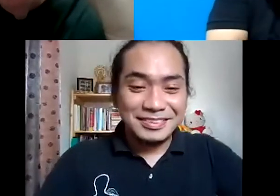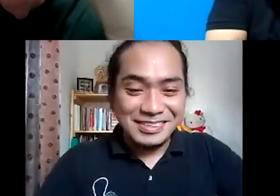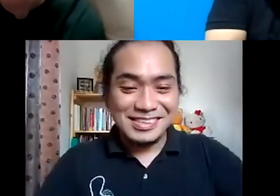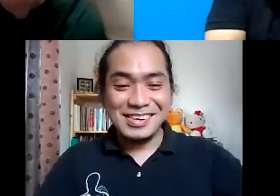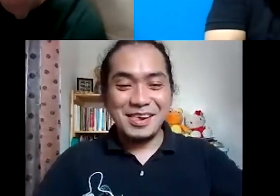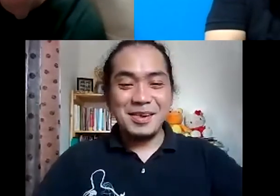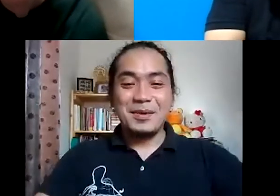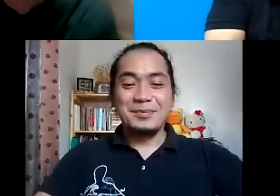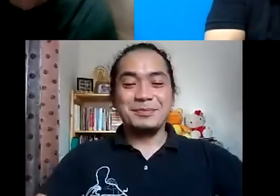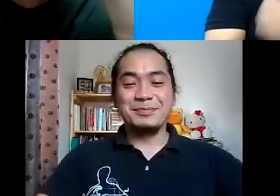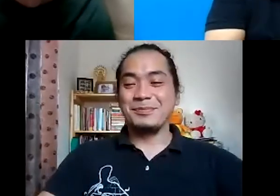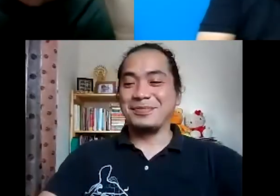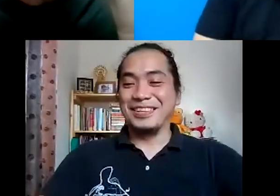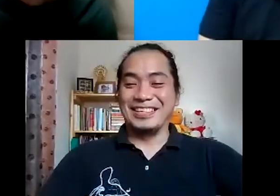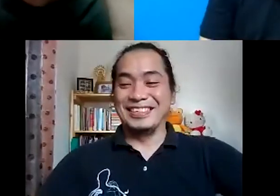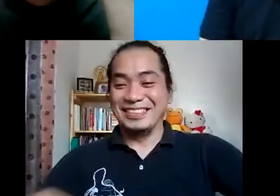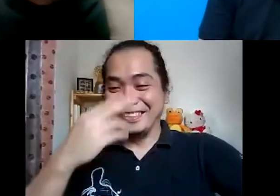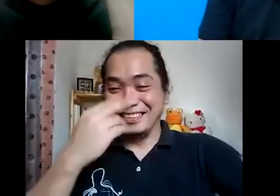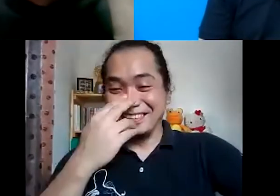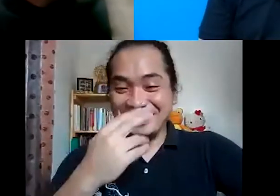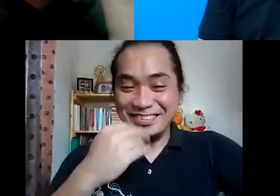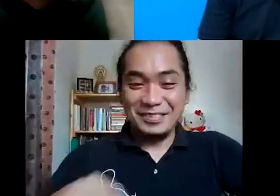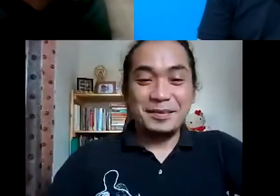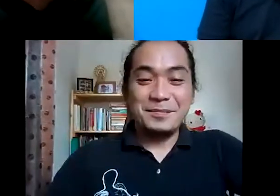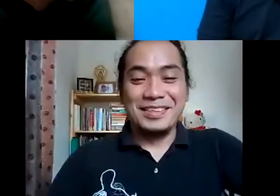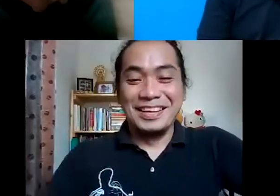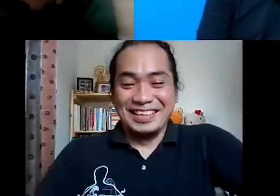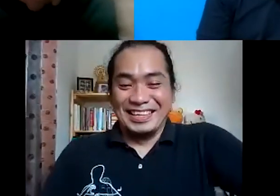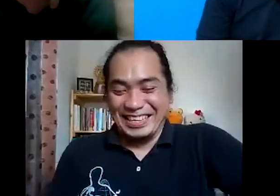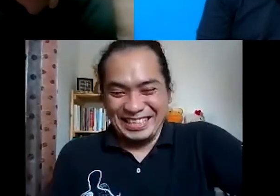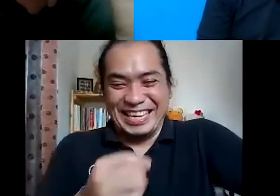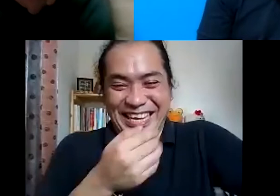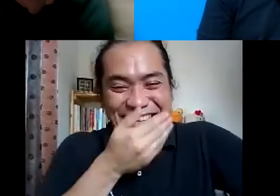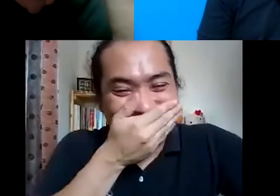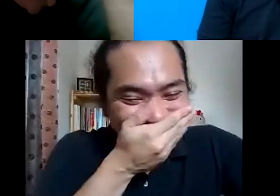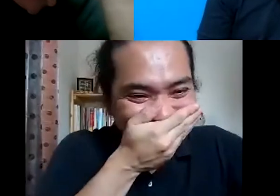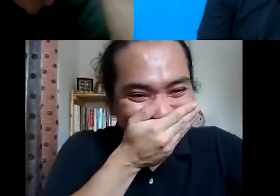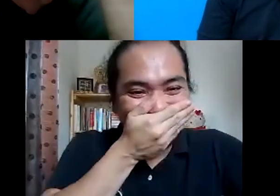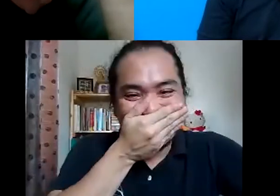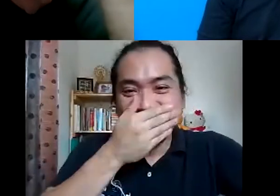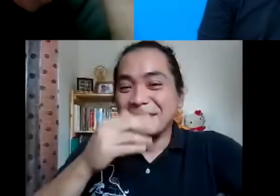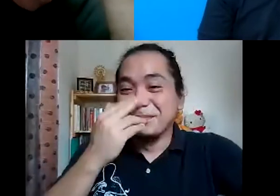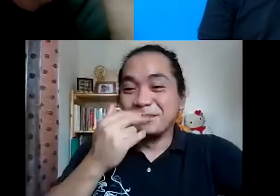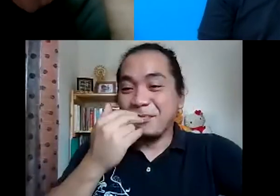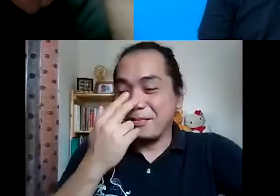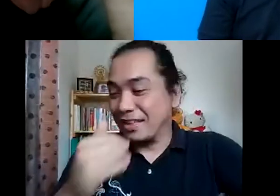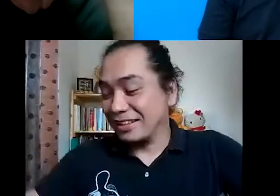he'll study so that it'll become one again. Just a joke, sir.